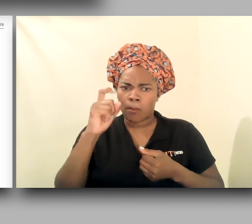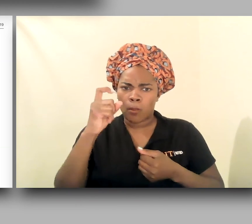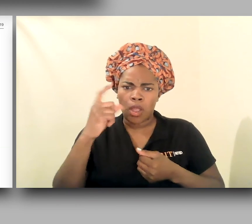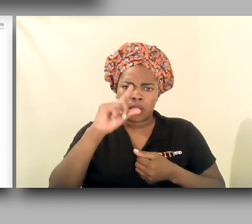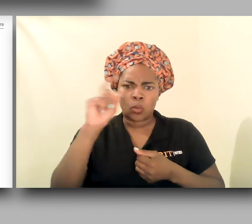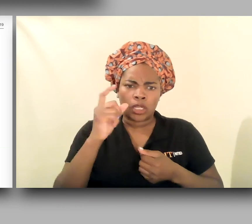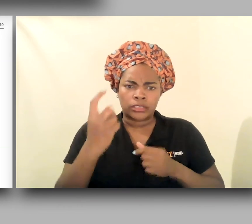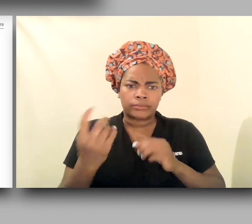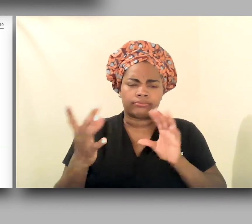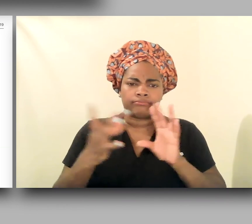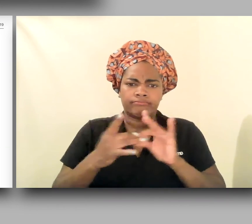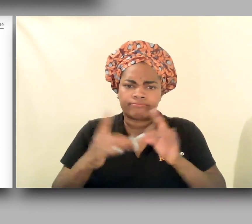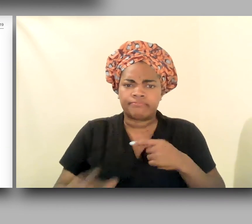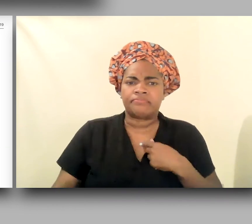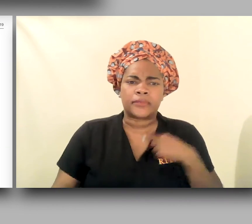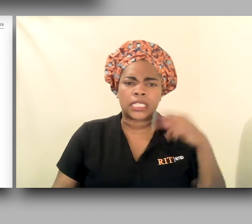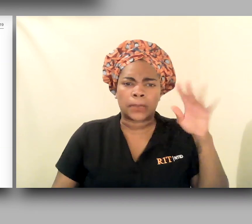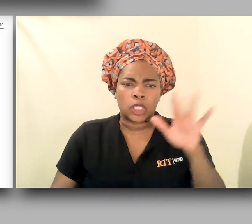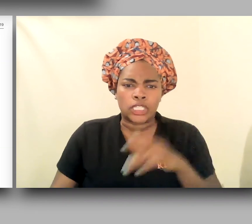talk about.